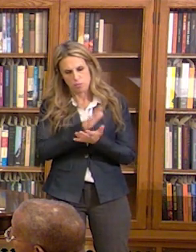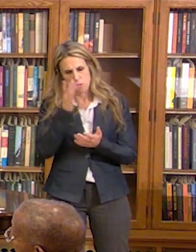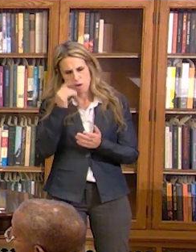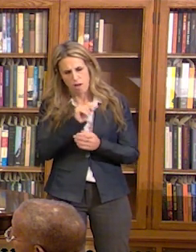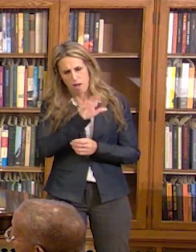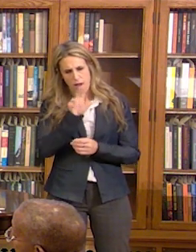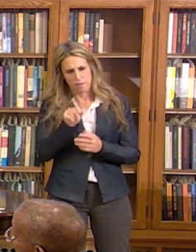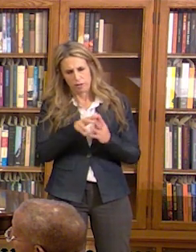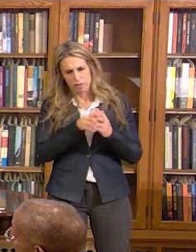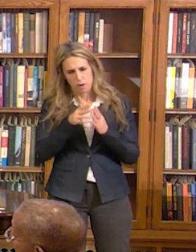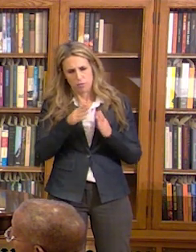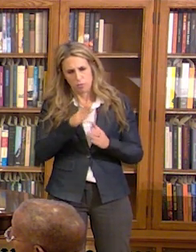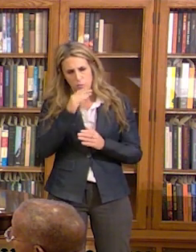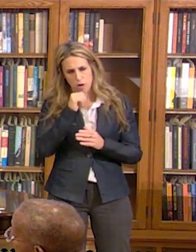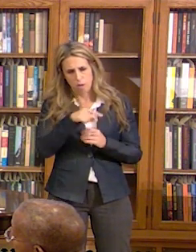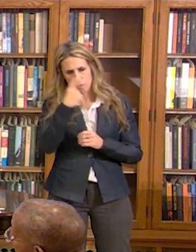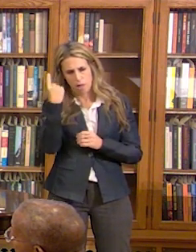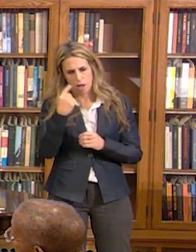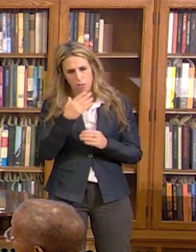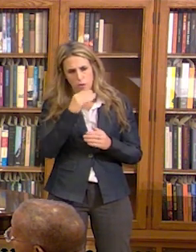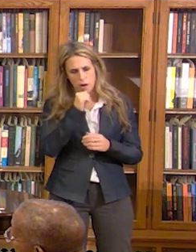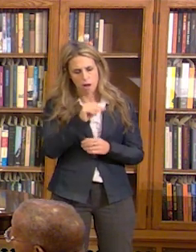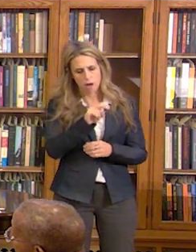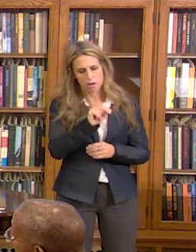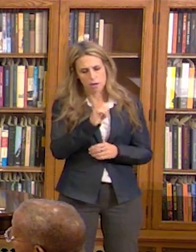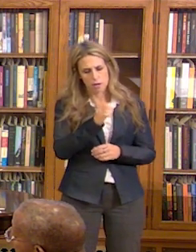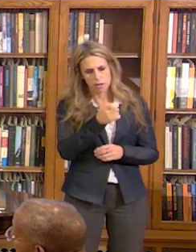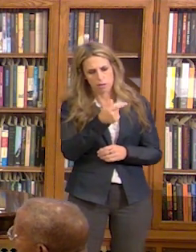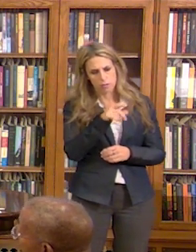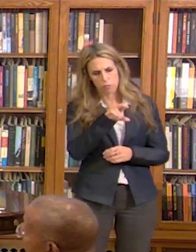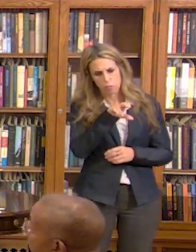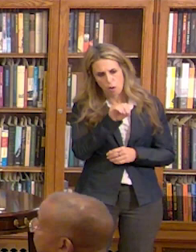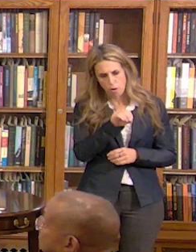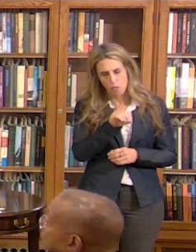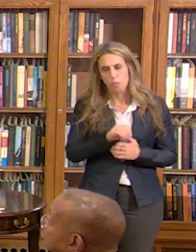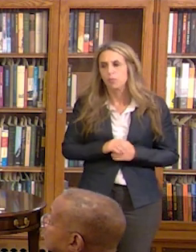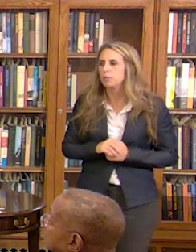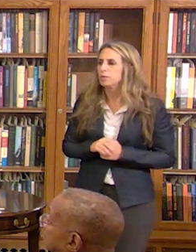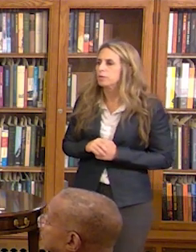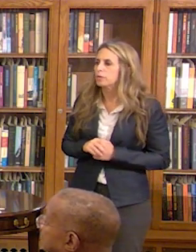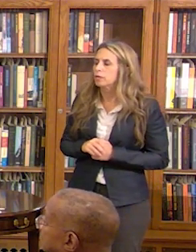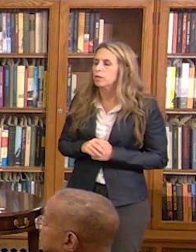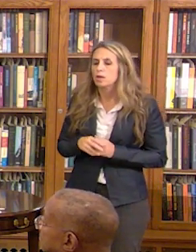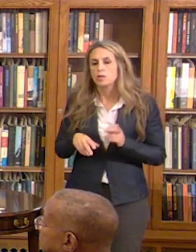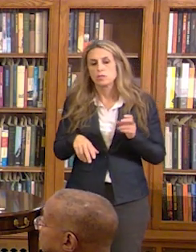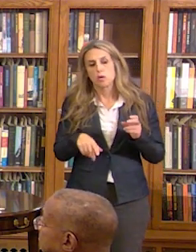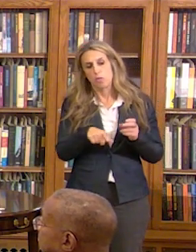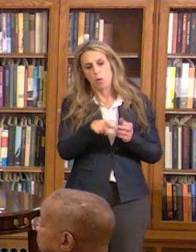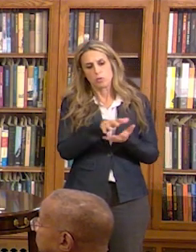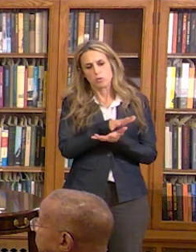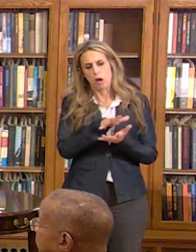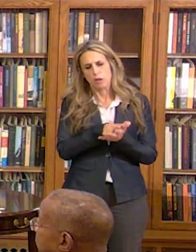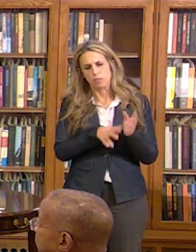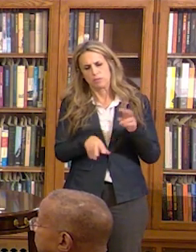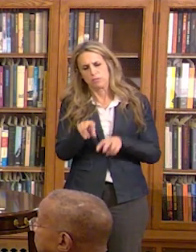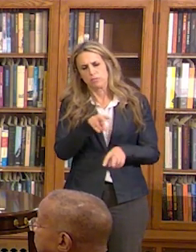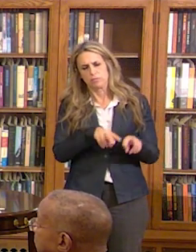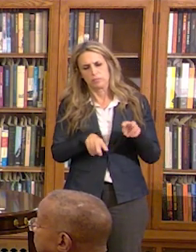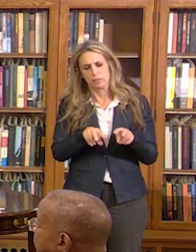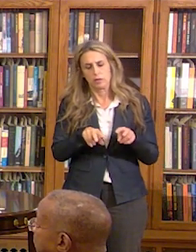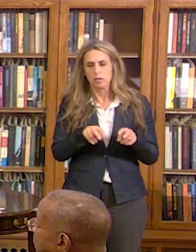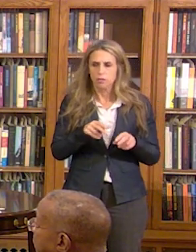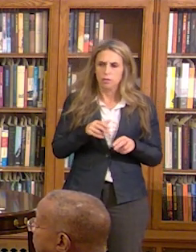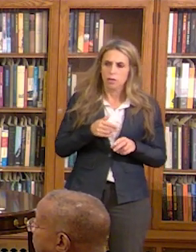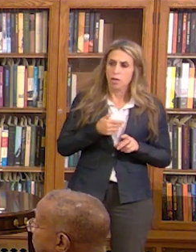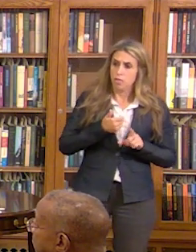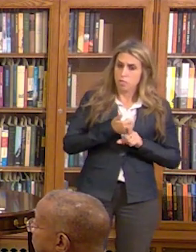African-American why not black why not negro so looking at those documents they get to talk about their own